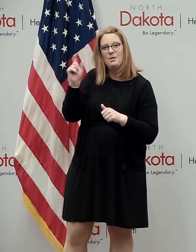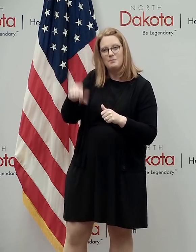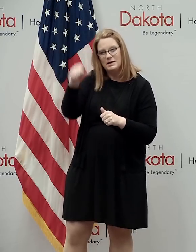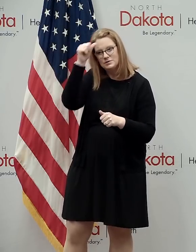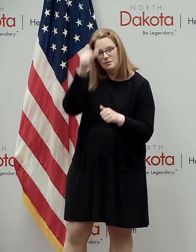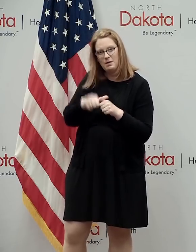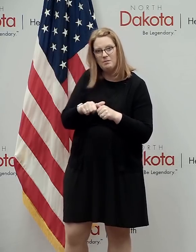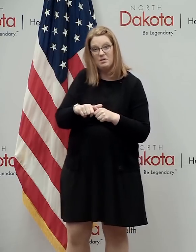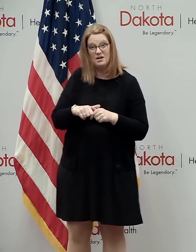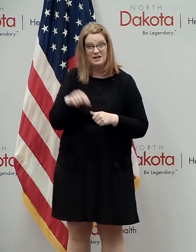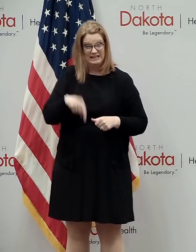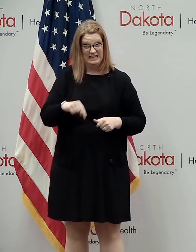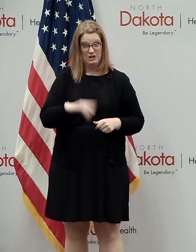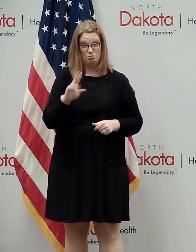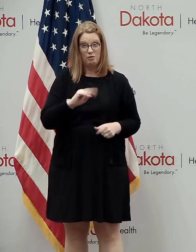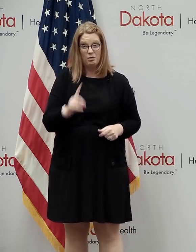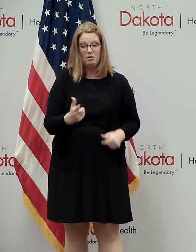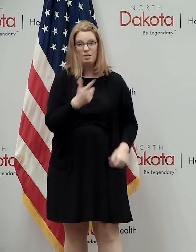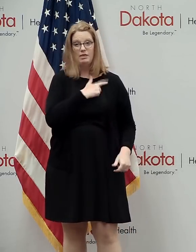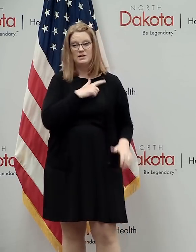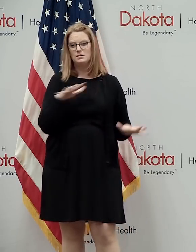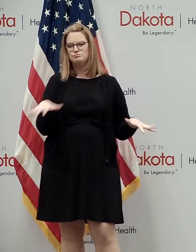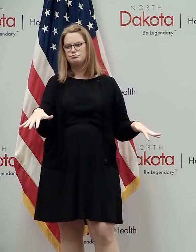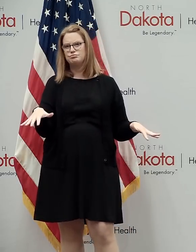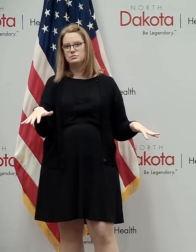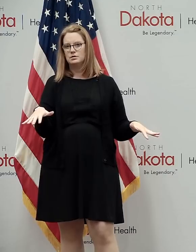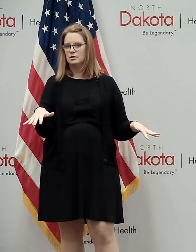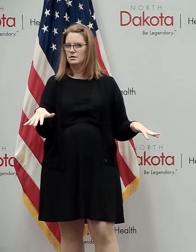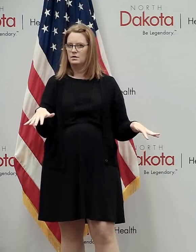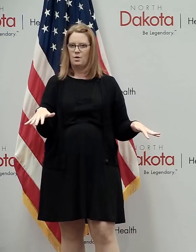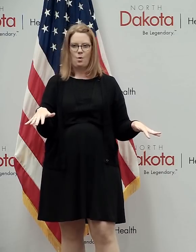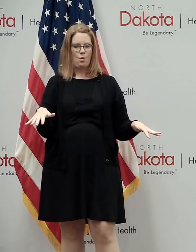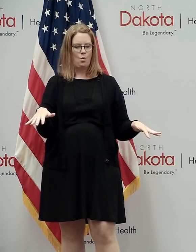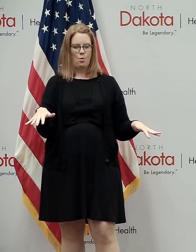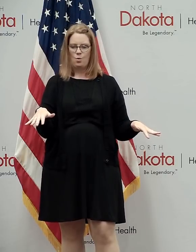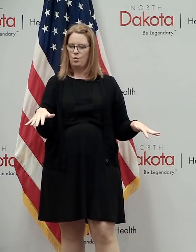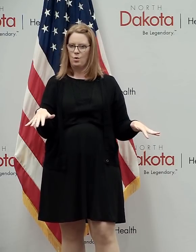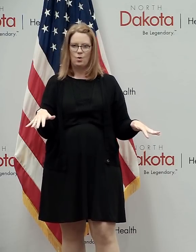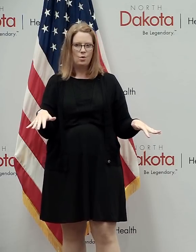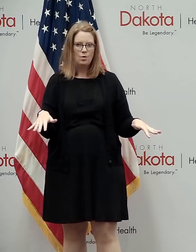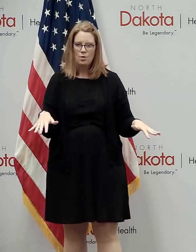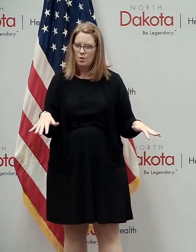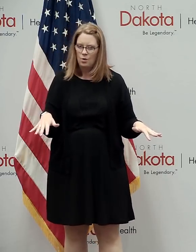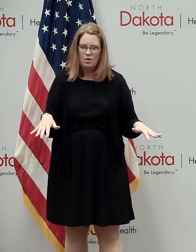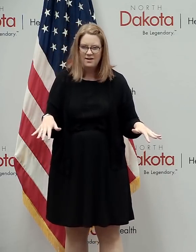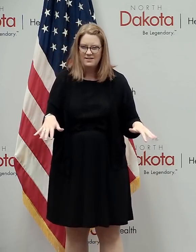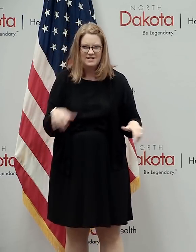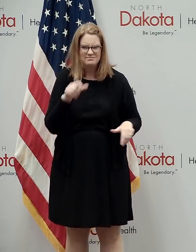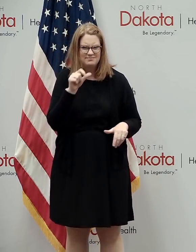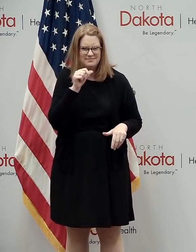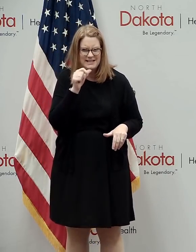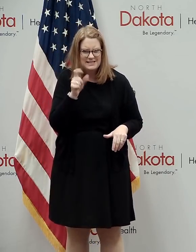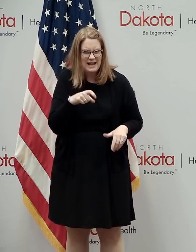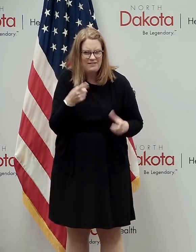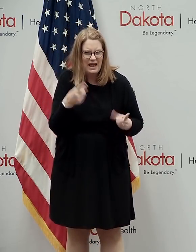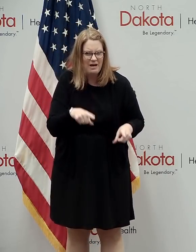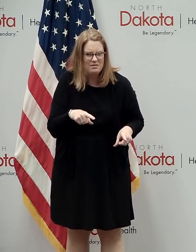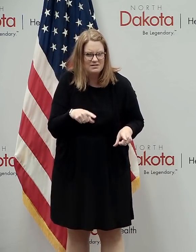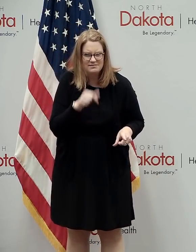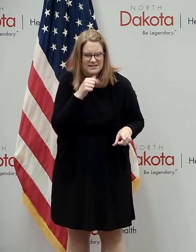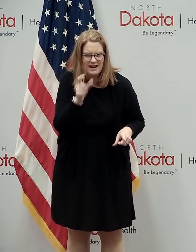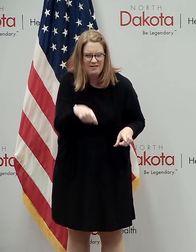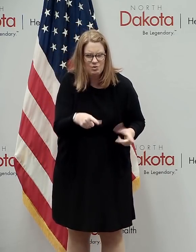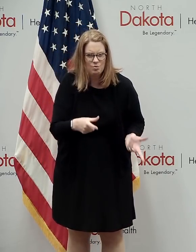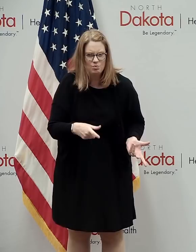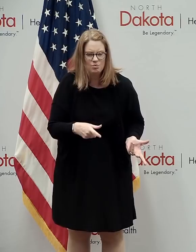get complacent here. North Dakota's not immune, but it also does not have to be our fate in North Dakota. We are fortunate that